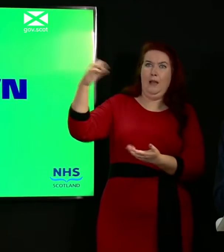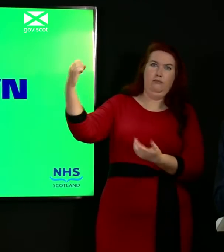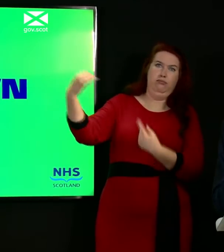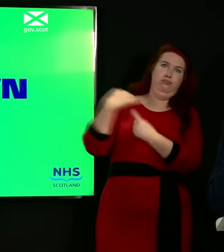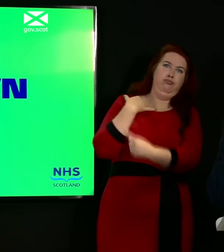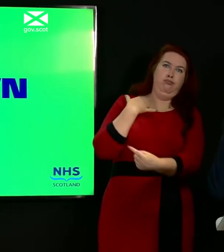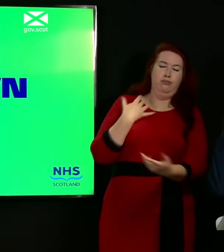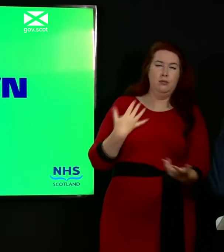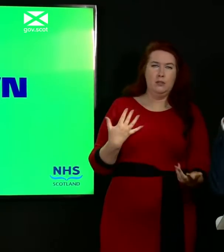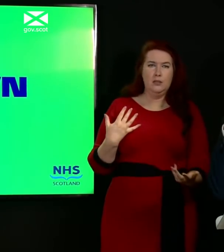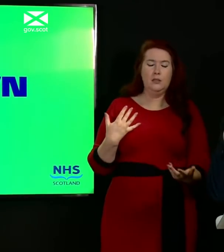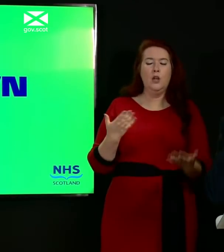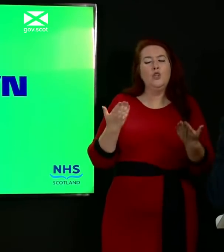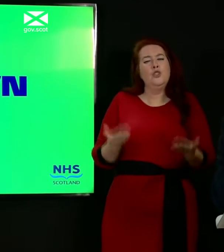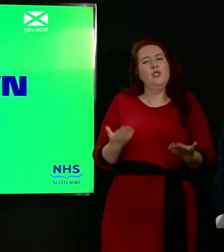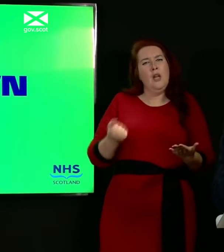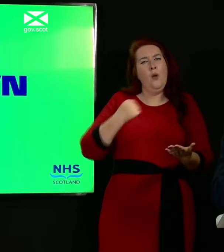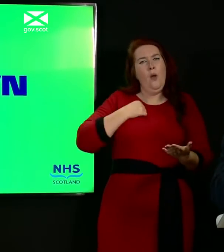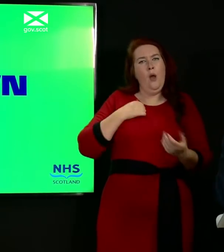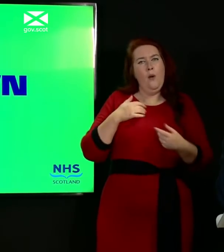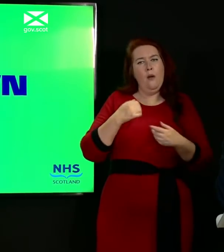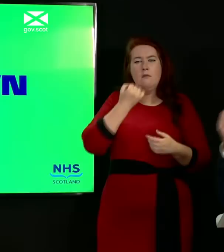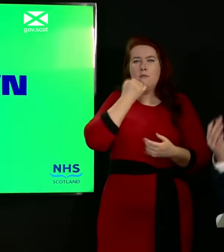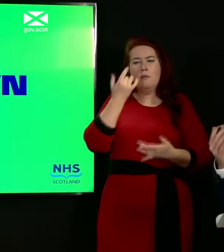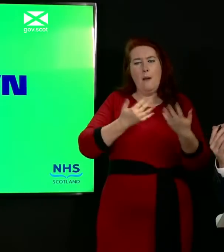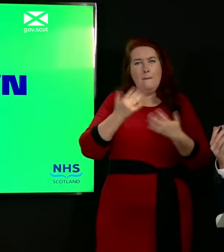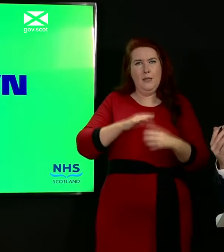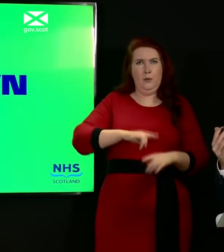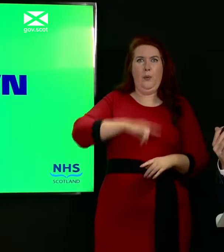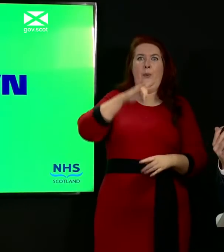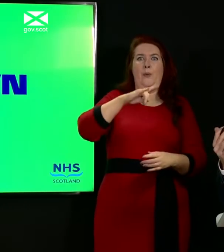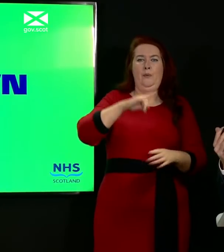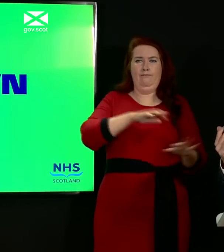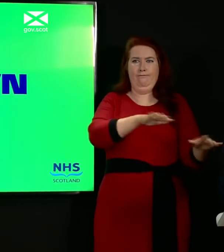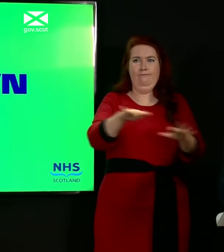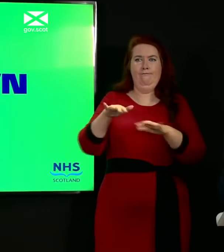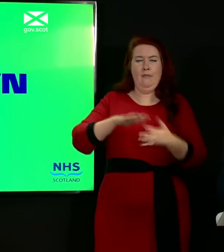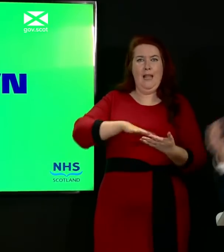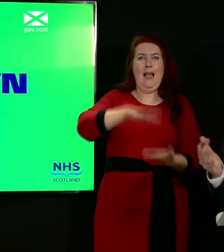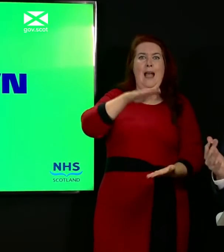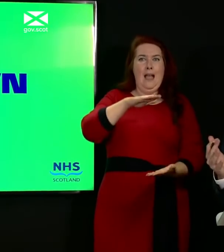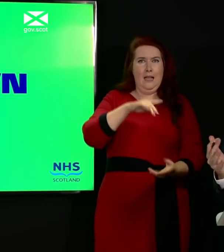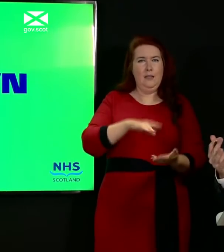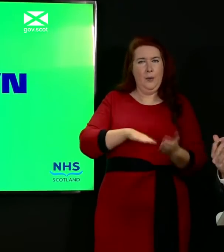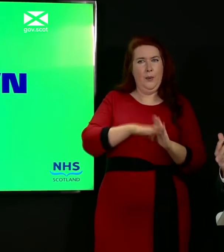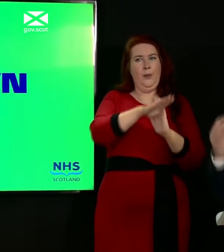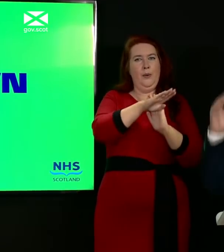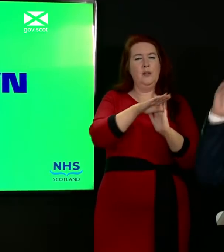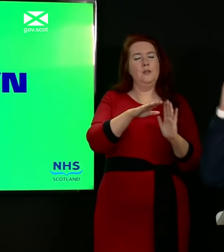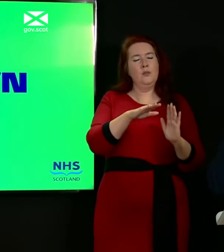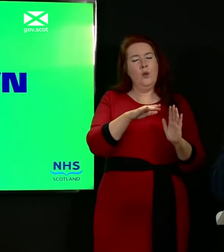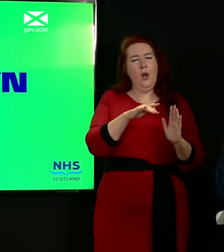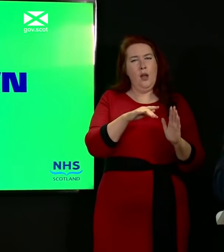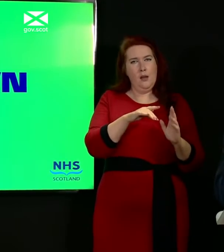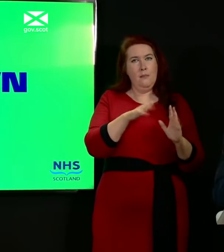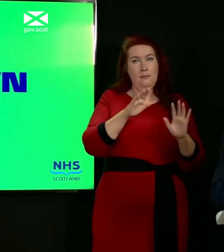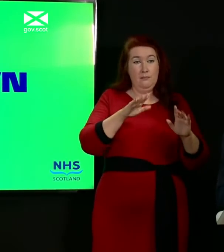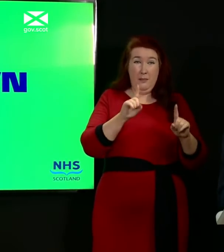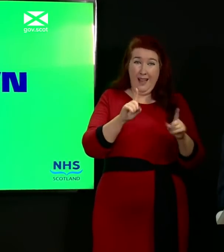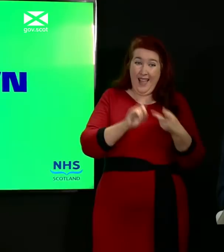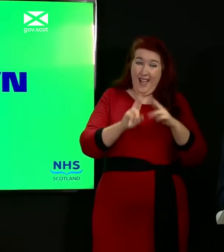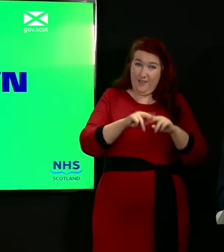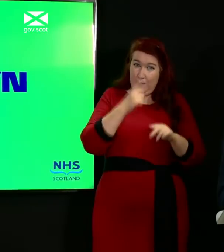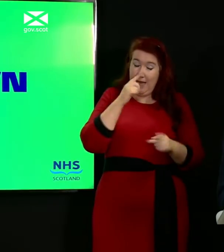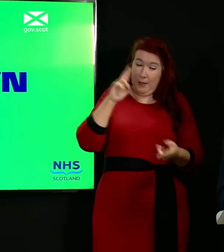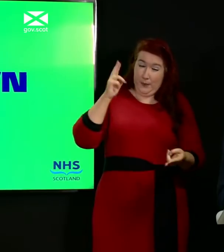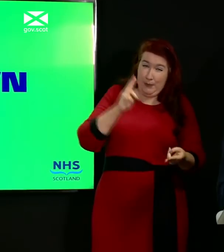again. Just now our prevalence is higher, so I'm less worried about travel, although still concerned about it. If we can get this